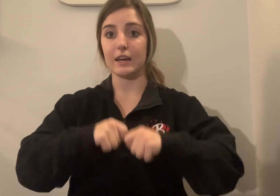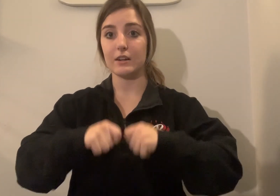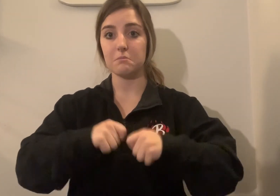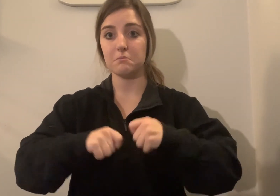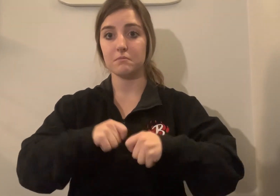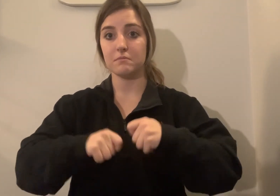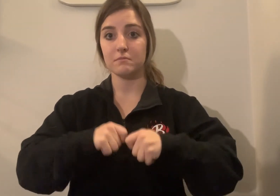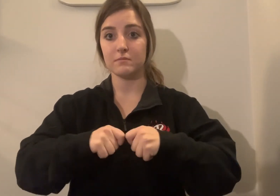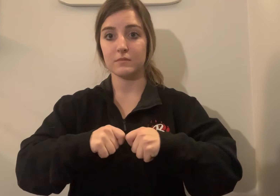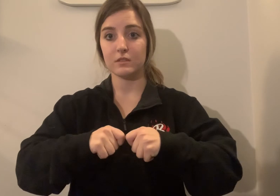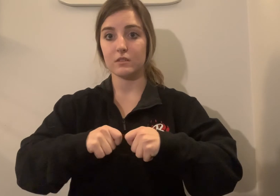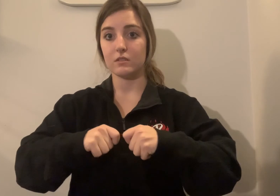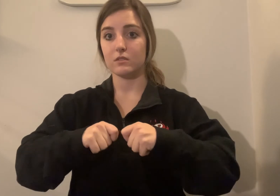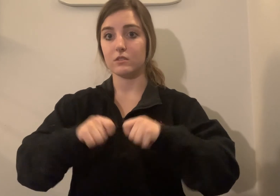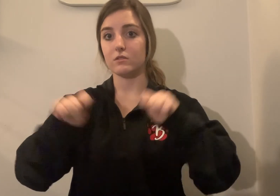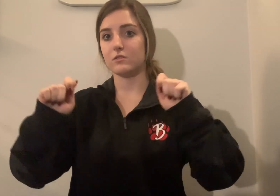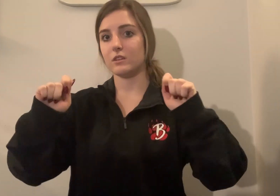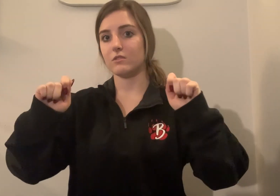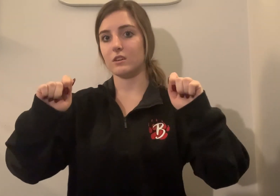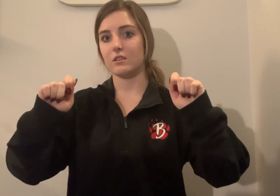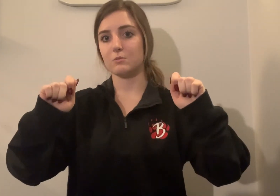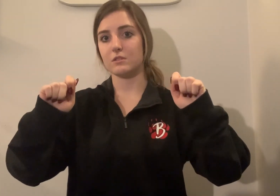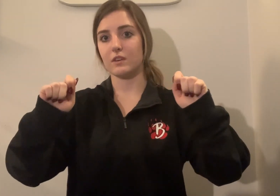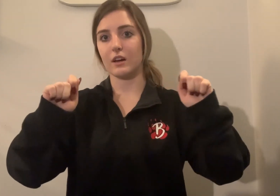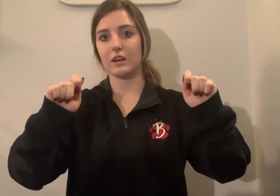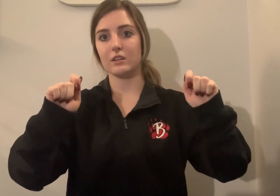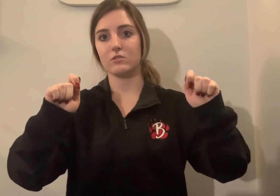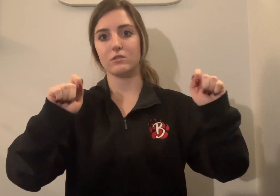up. So there's not really a specific, I kind of do like a,